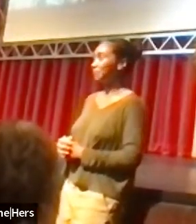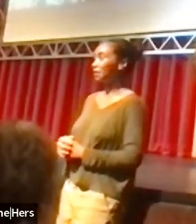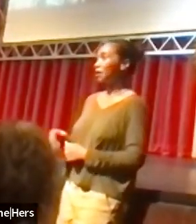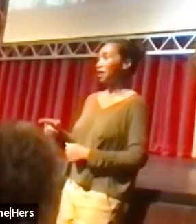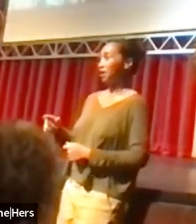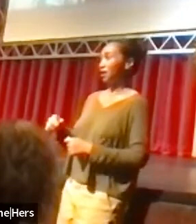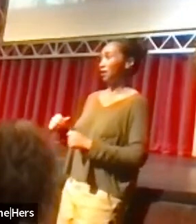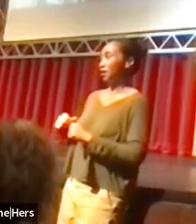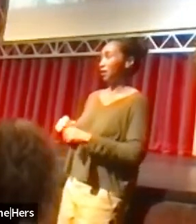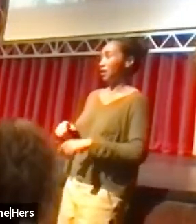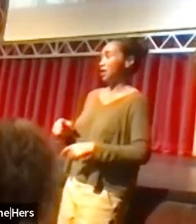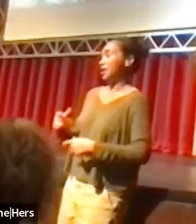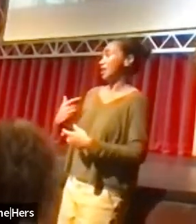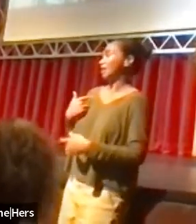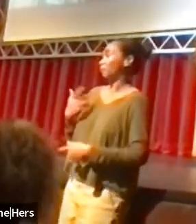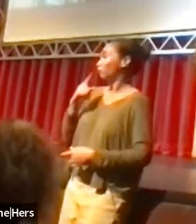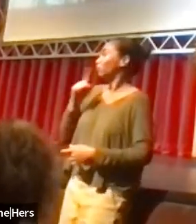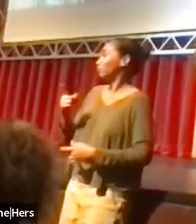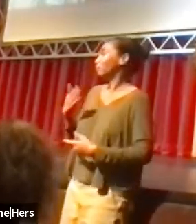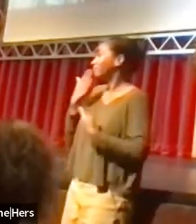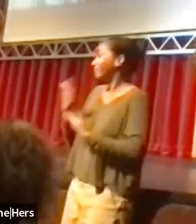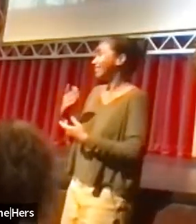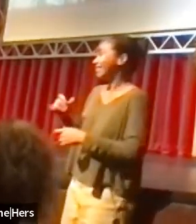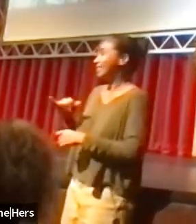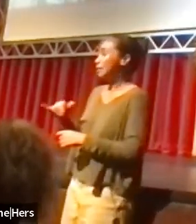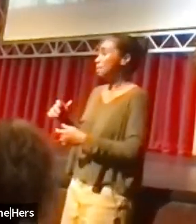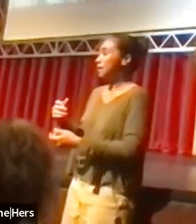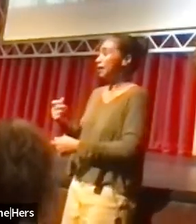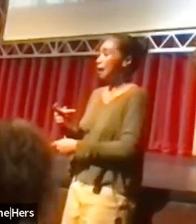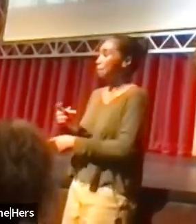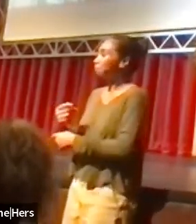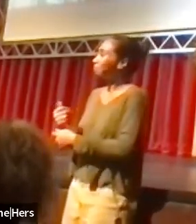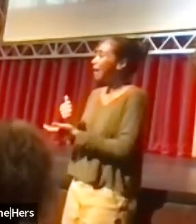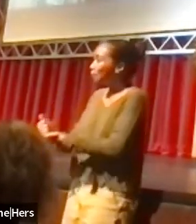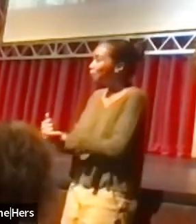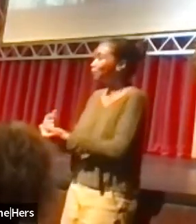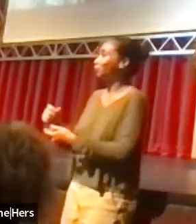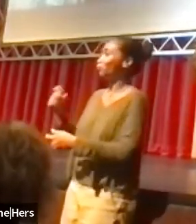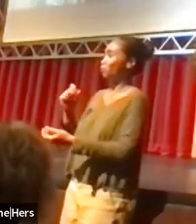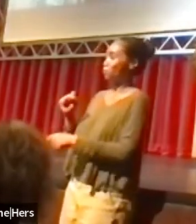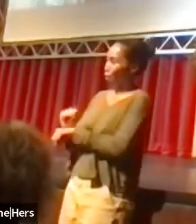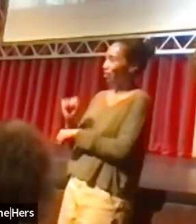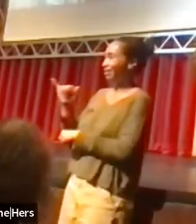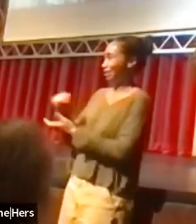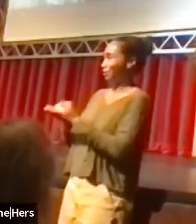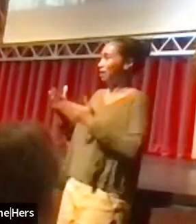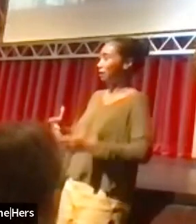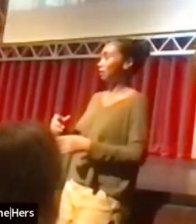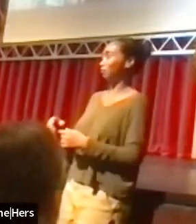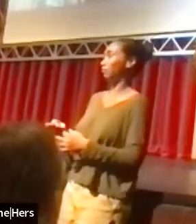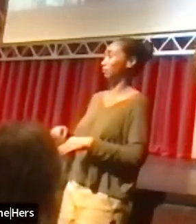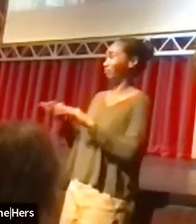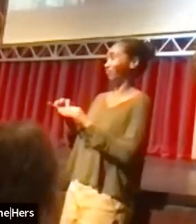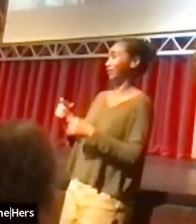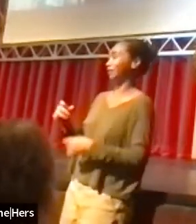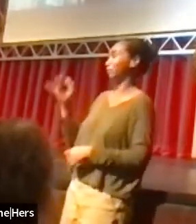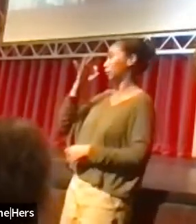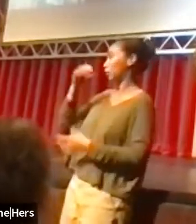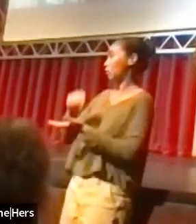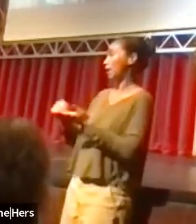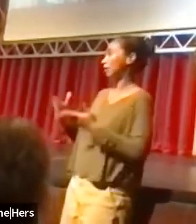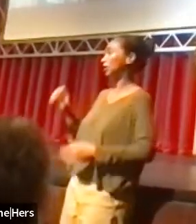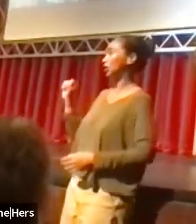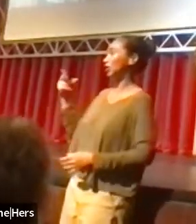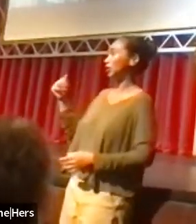We again had the privilege to nurture the words of these writers. And most recently, as I said, Filipino writer